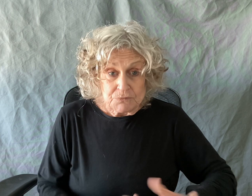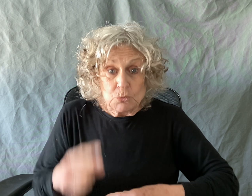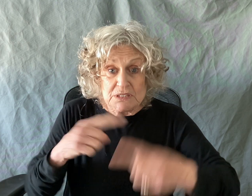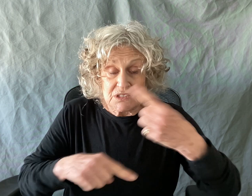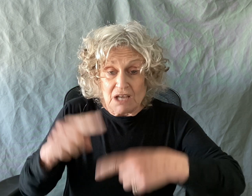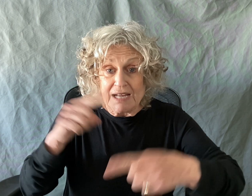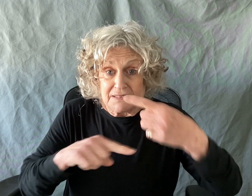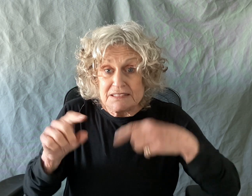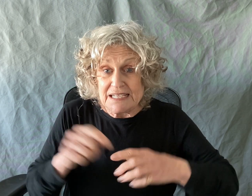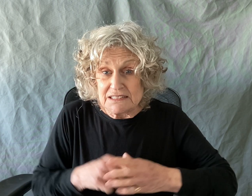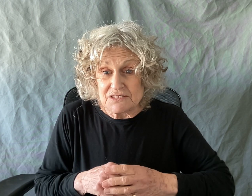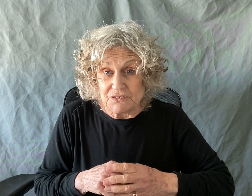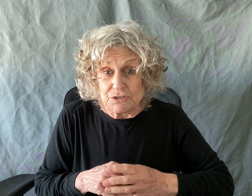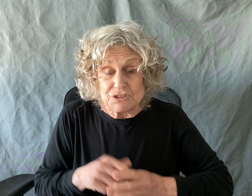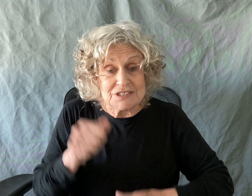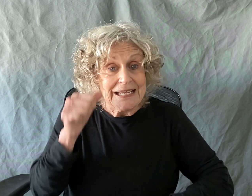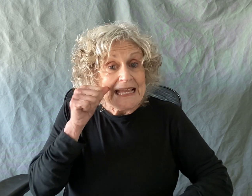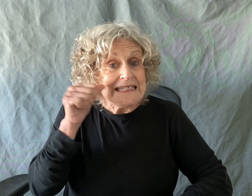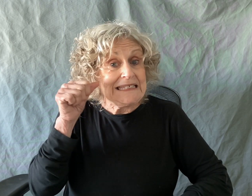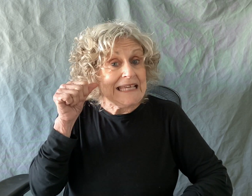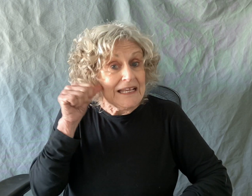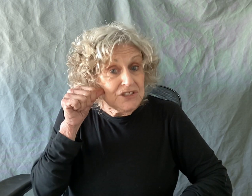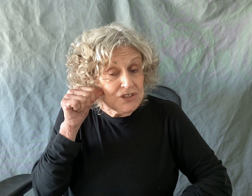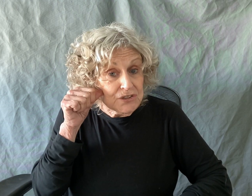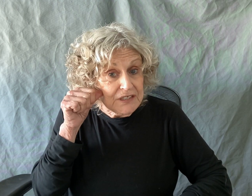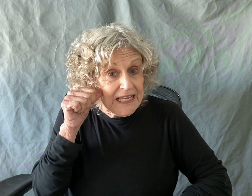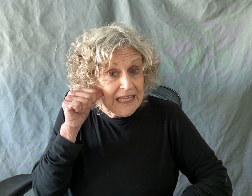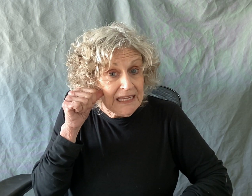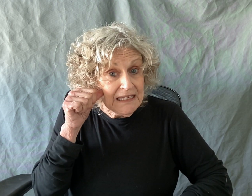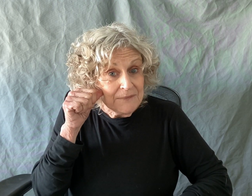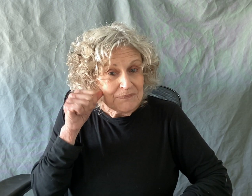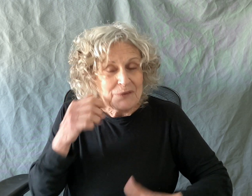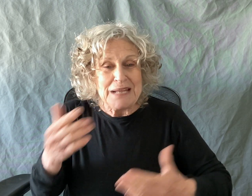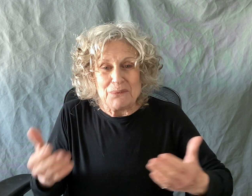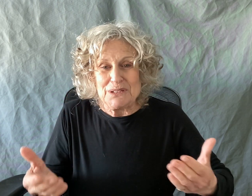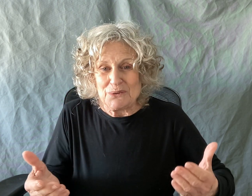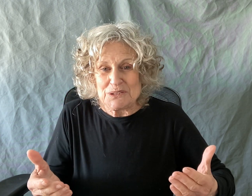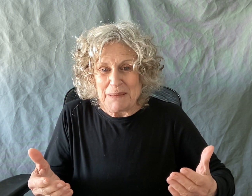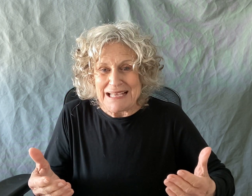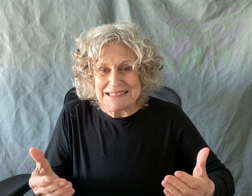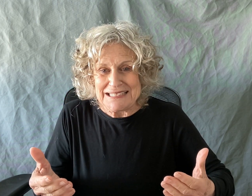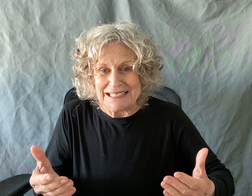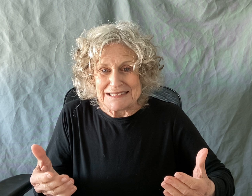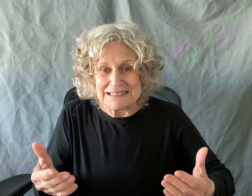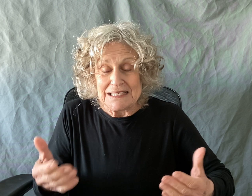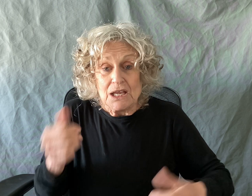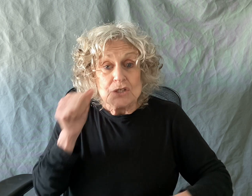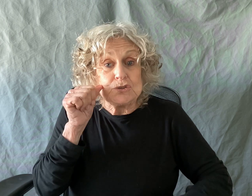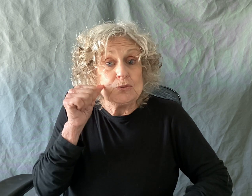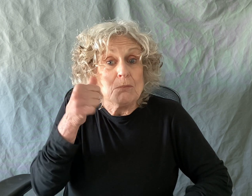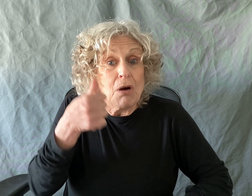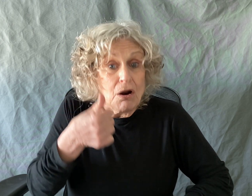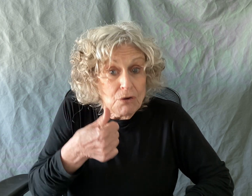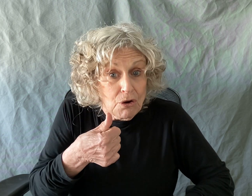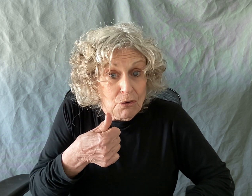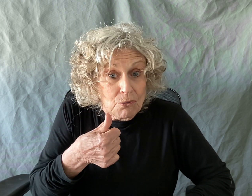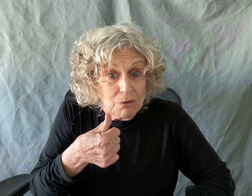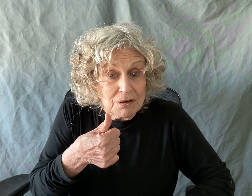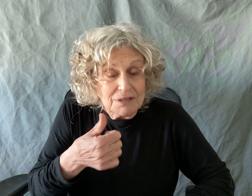we sign the tense first. Yesterday, now we know it's past tense. Tomorrow, we